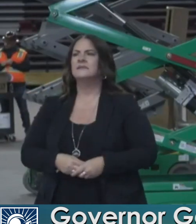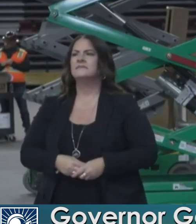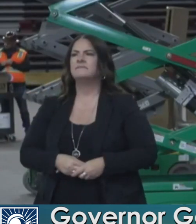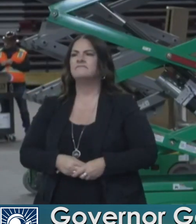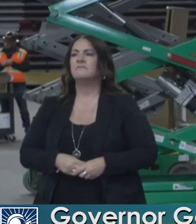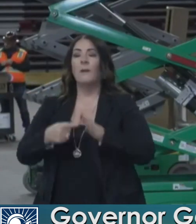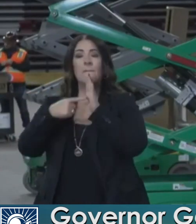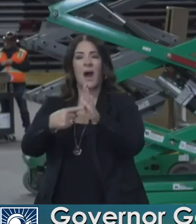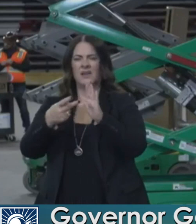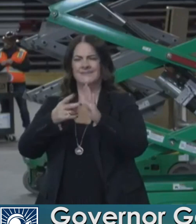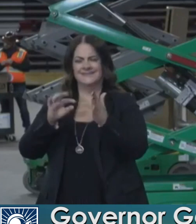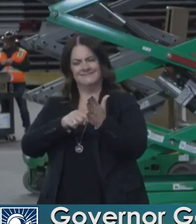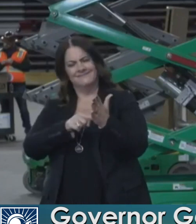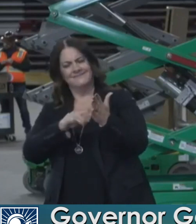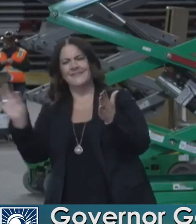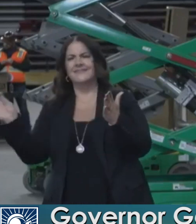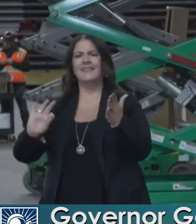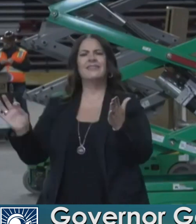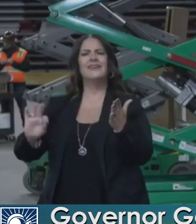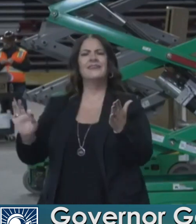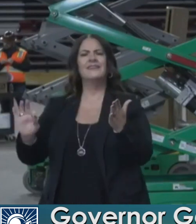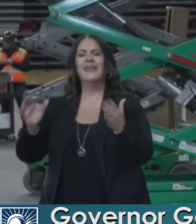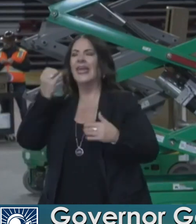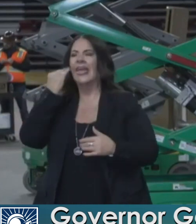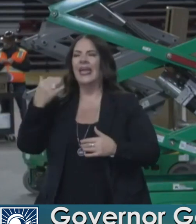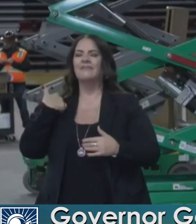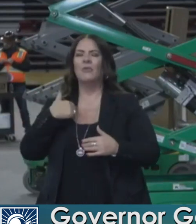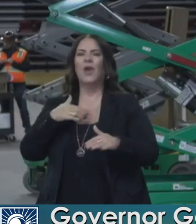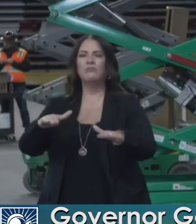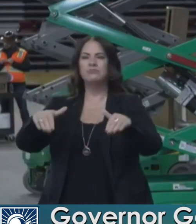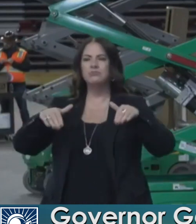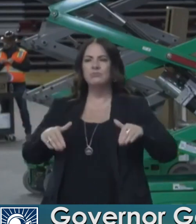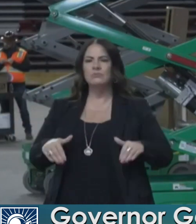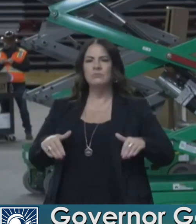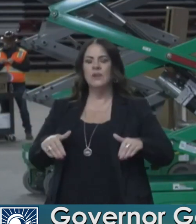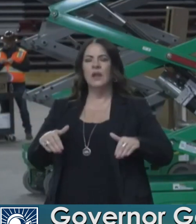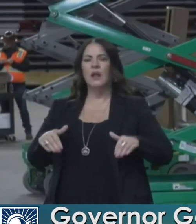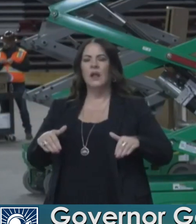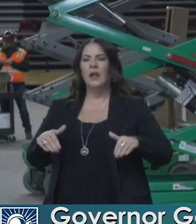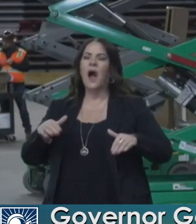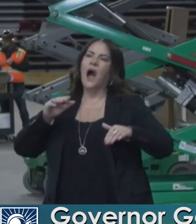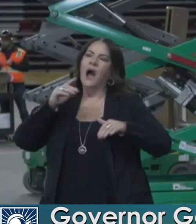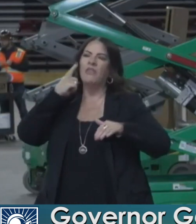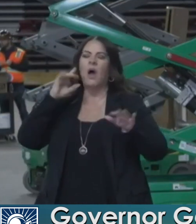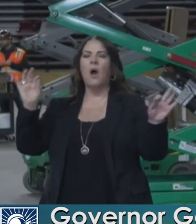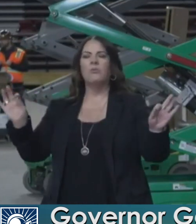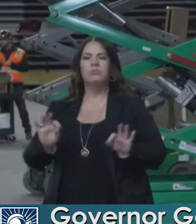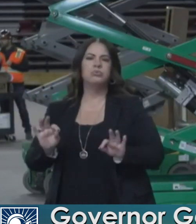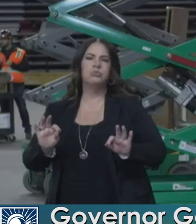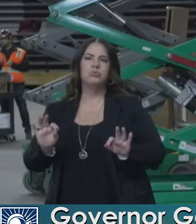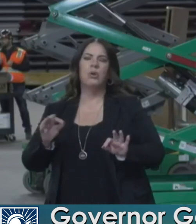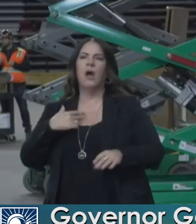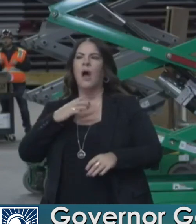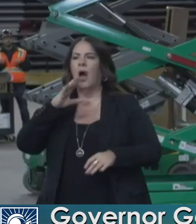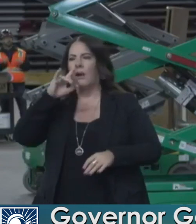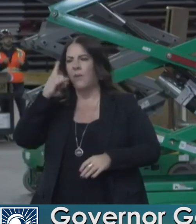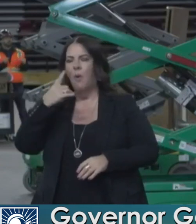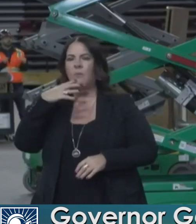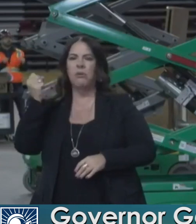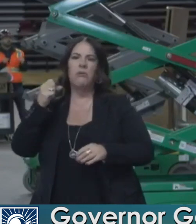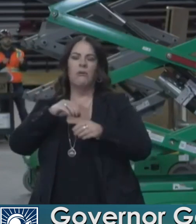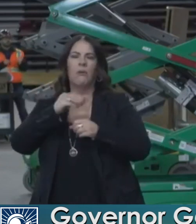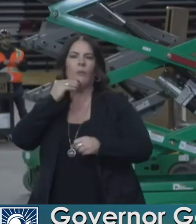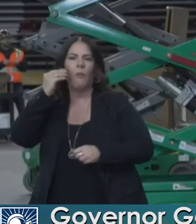nothing if we begin to step back and change our behavior by getting cabin fever and no longer